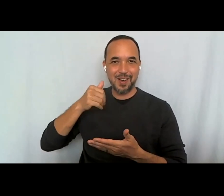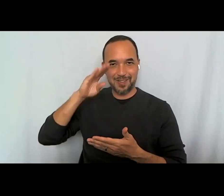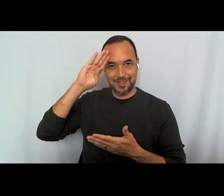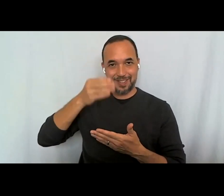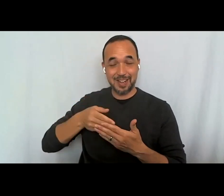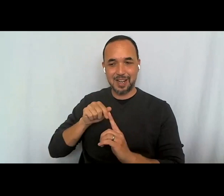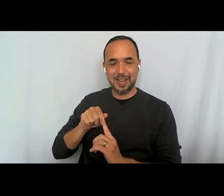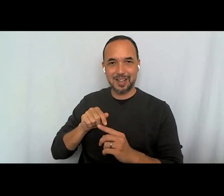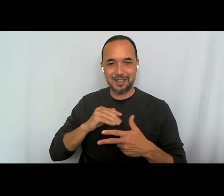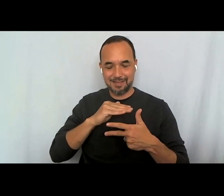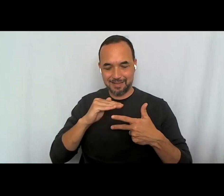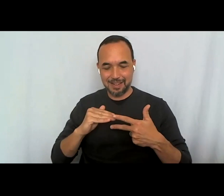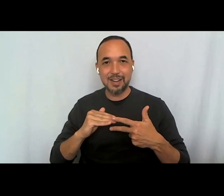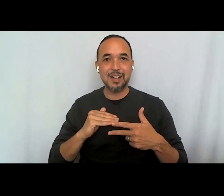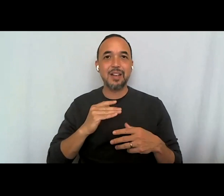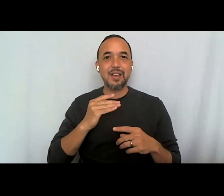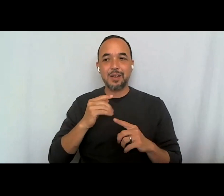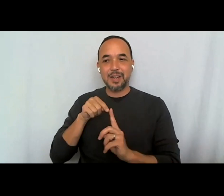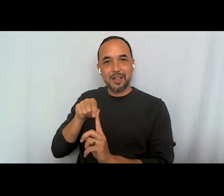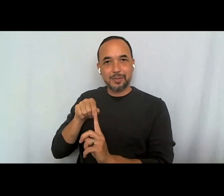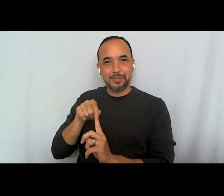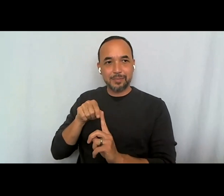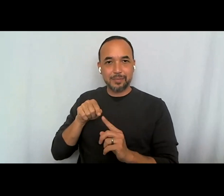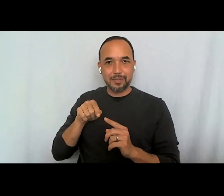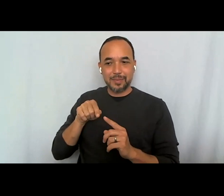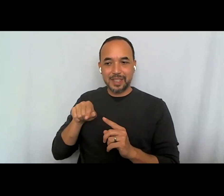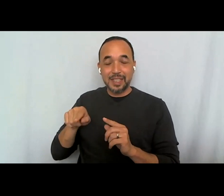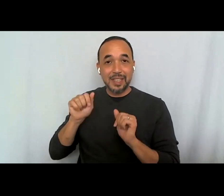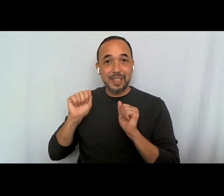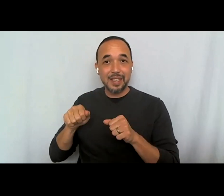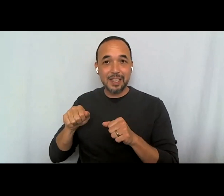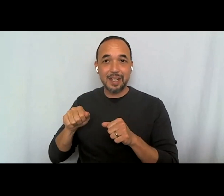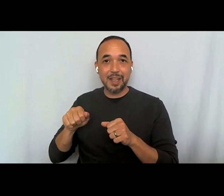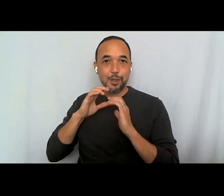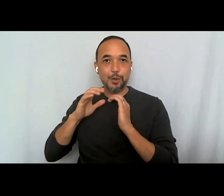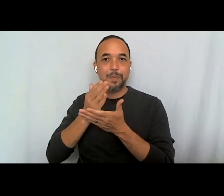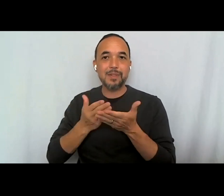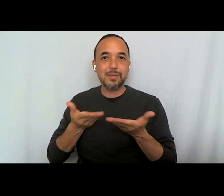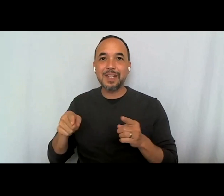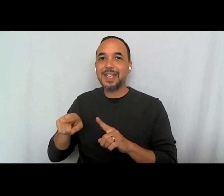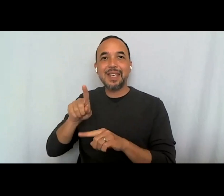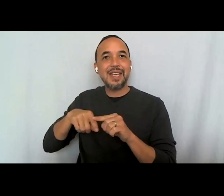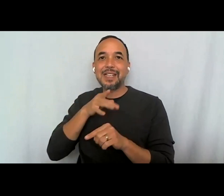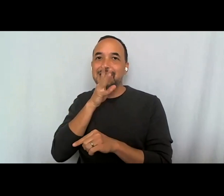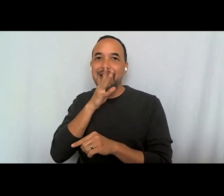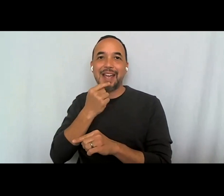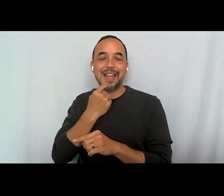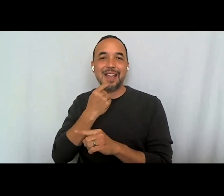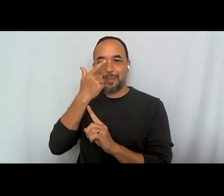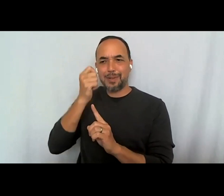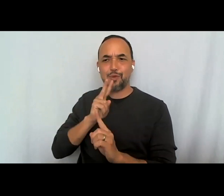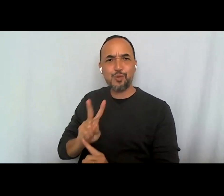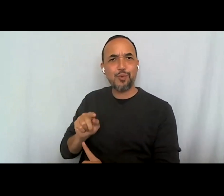to communicate things that he doesn't know how to say, because he's still just 2 years